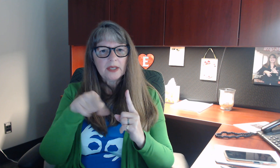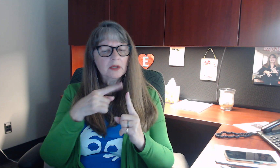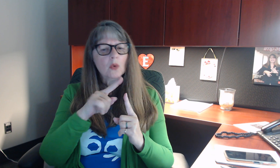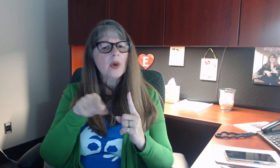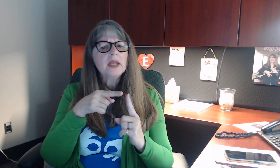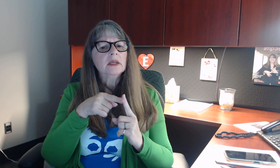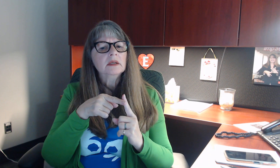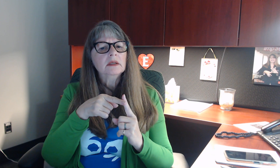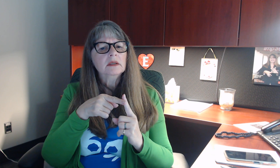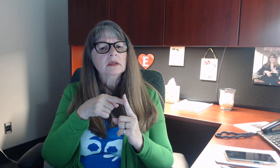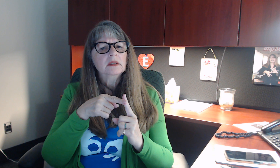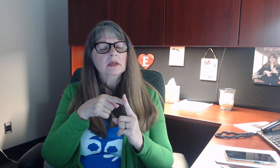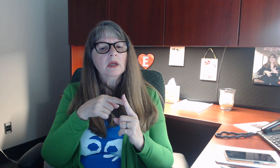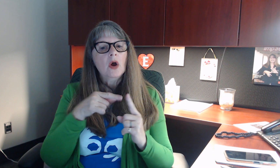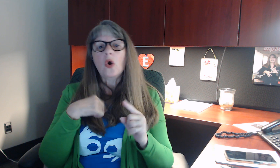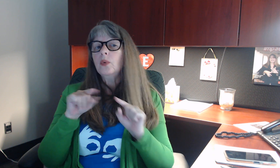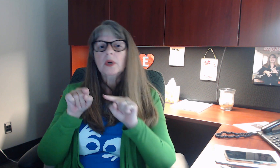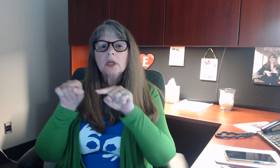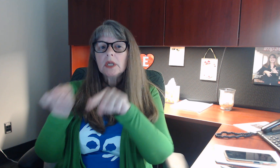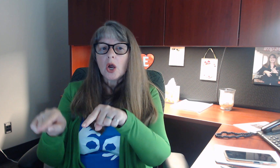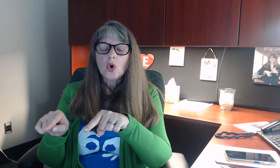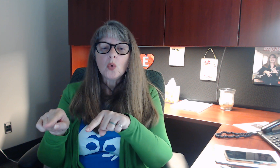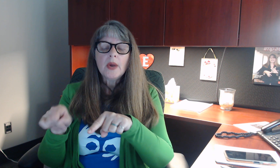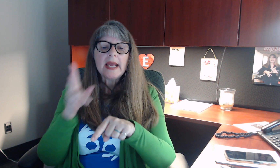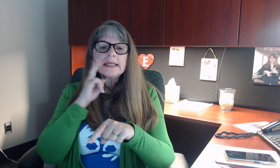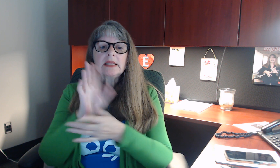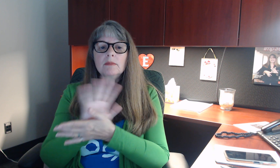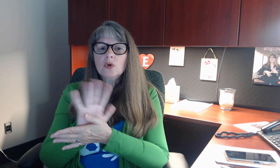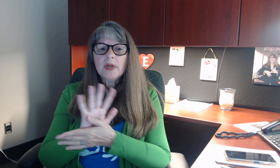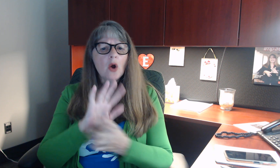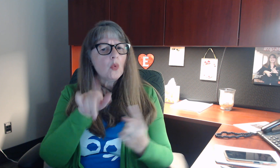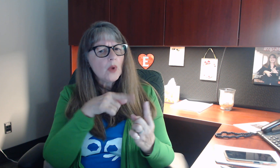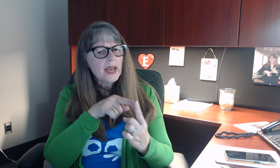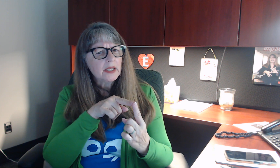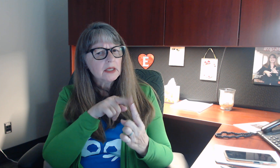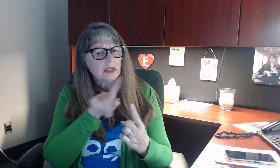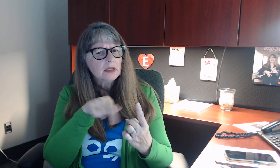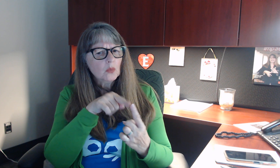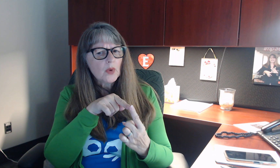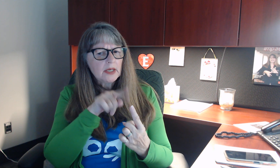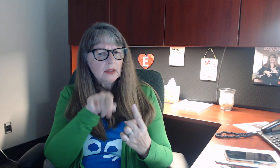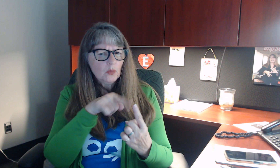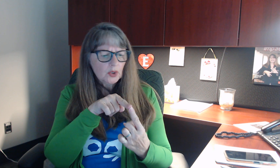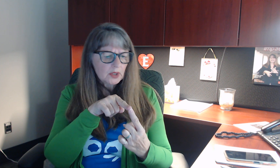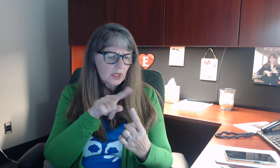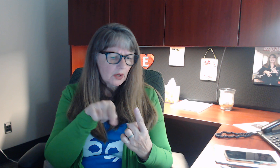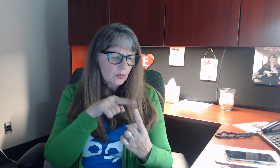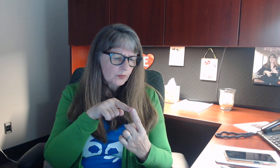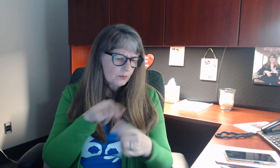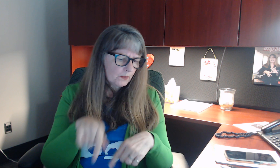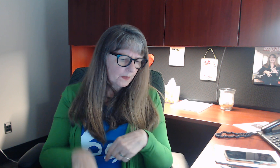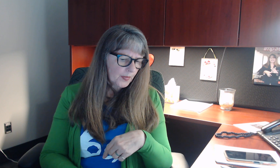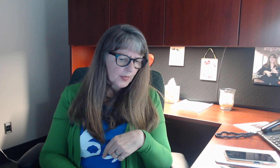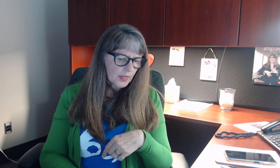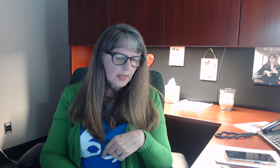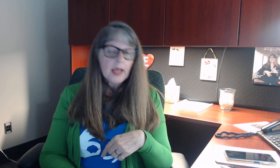When? Oh, we're going to go and see the movie. Oh, when are you going to